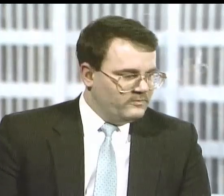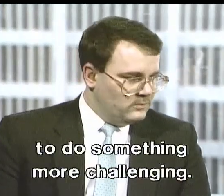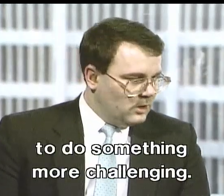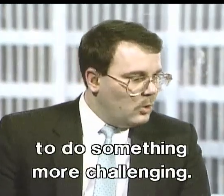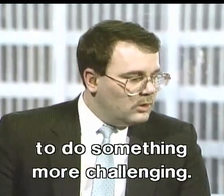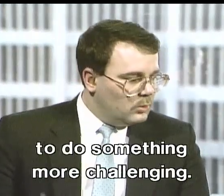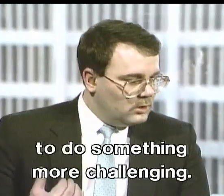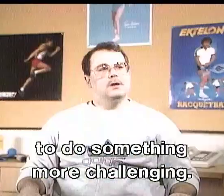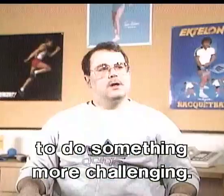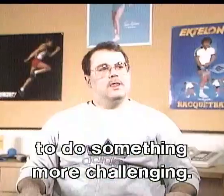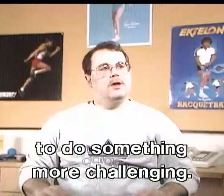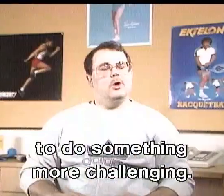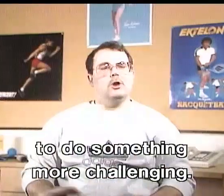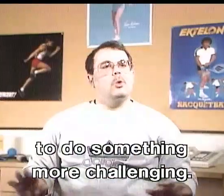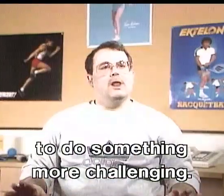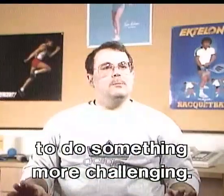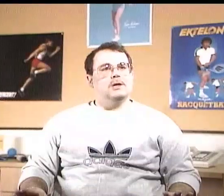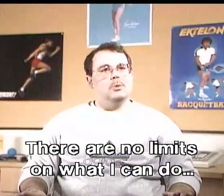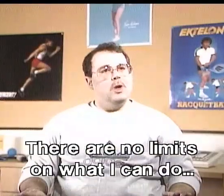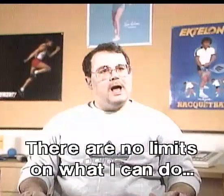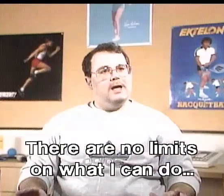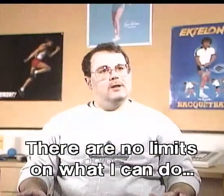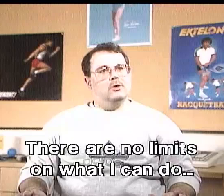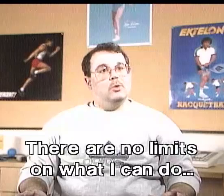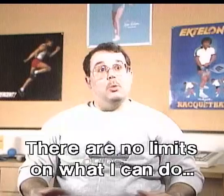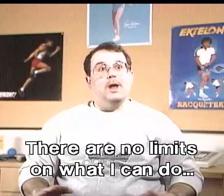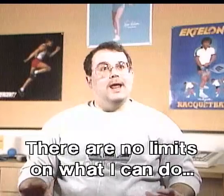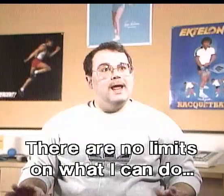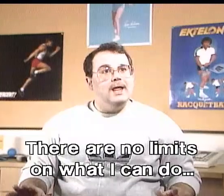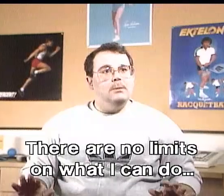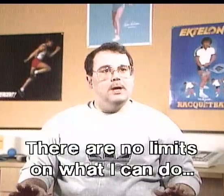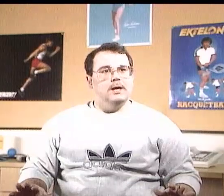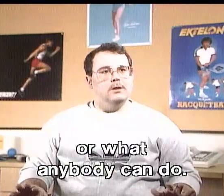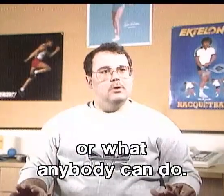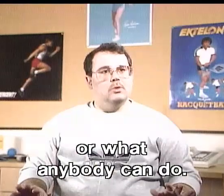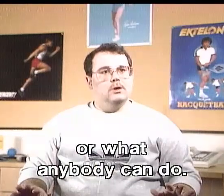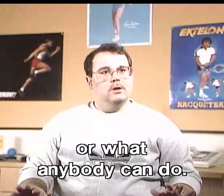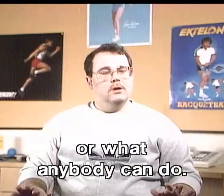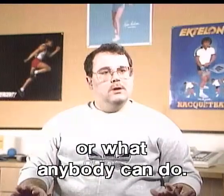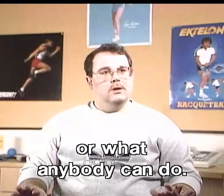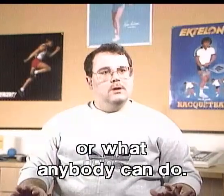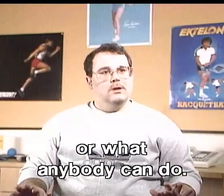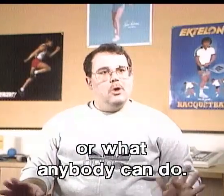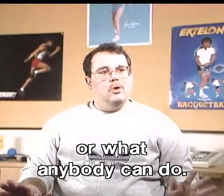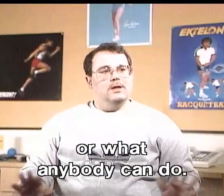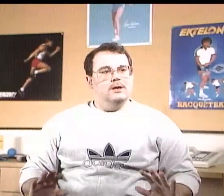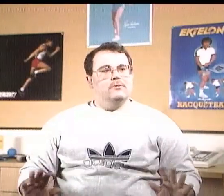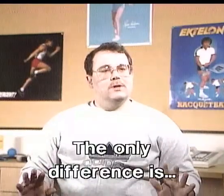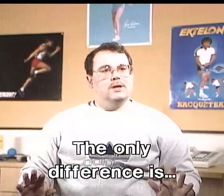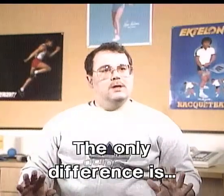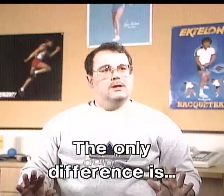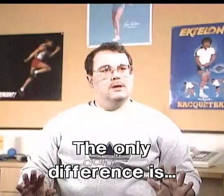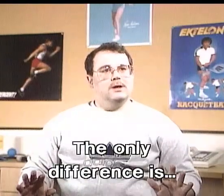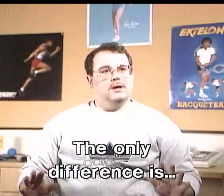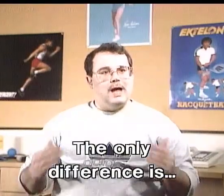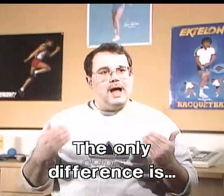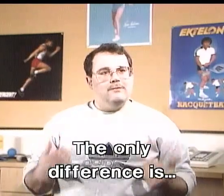challenging. There are no limits on what I can do or what anybody can do. The only difference is If I have a